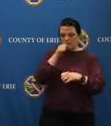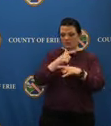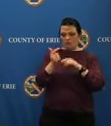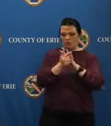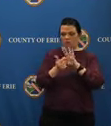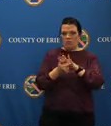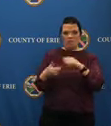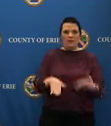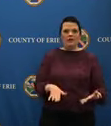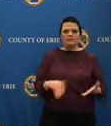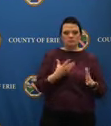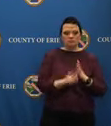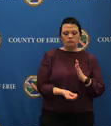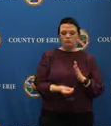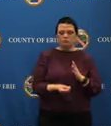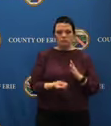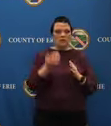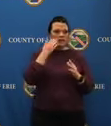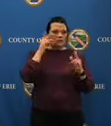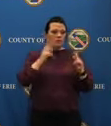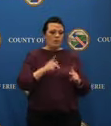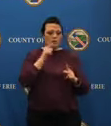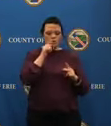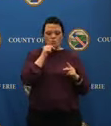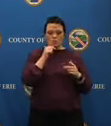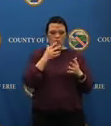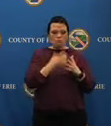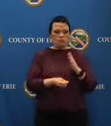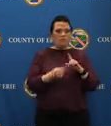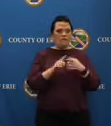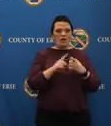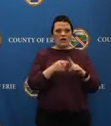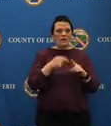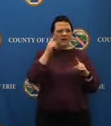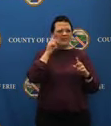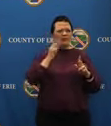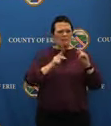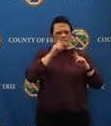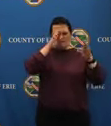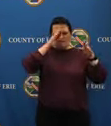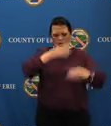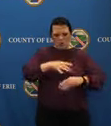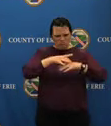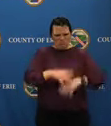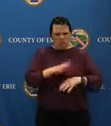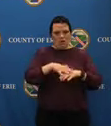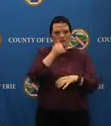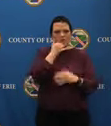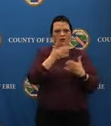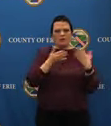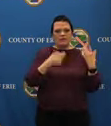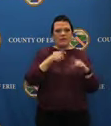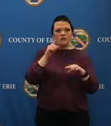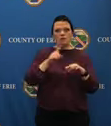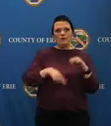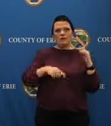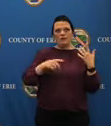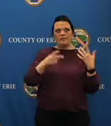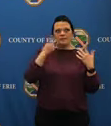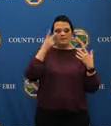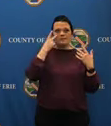passed. I know a person who lost a friend, and I think people are focusing on the wrong thing. They can't see the forest through the